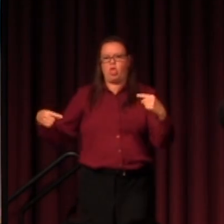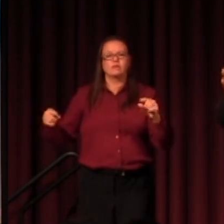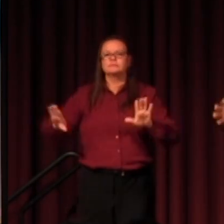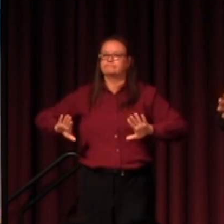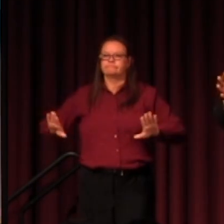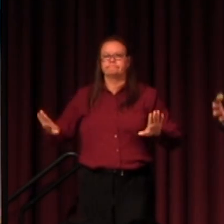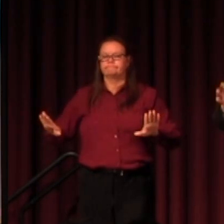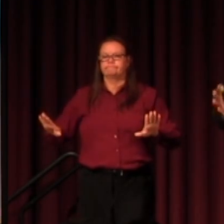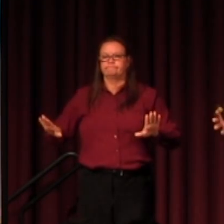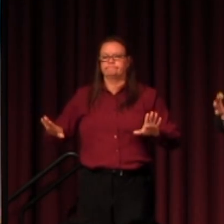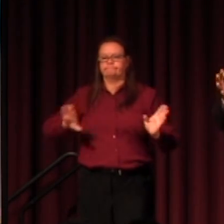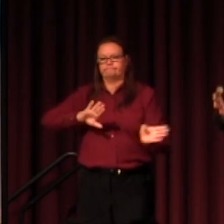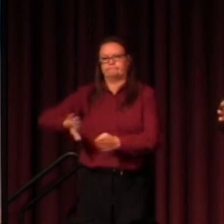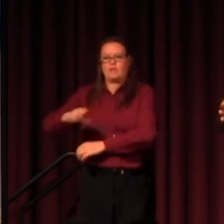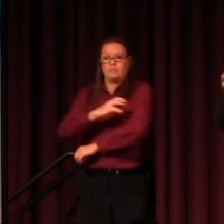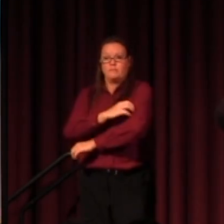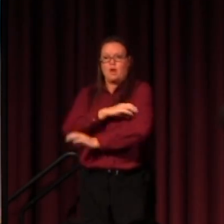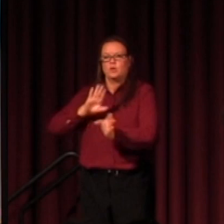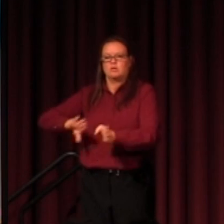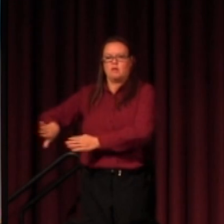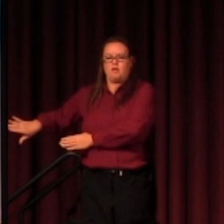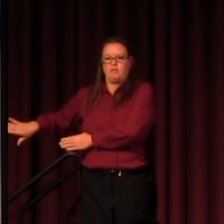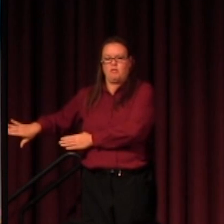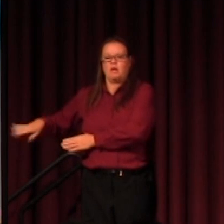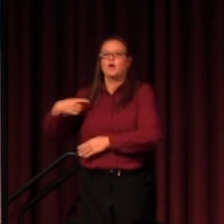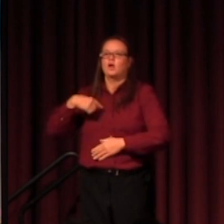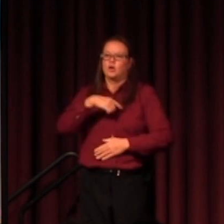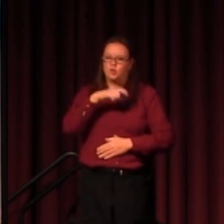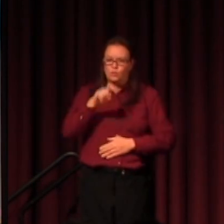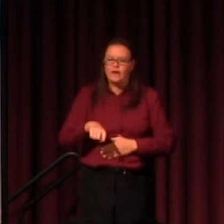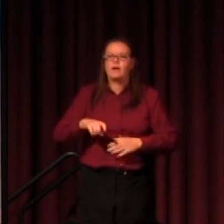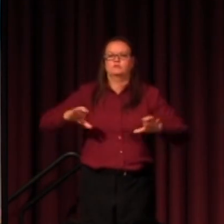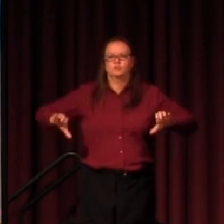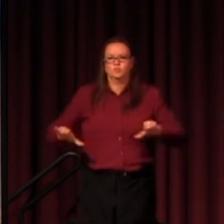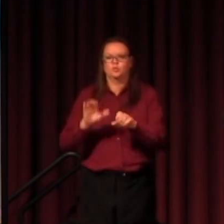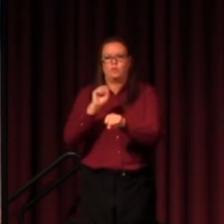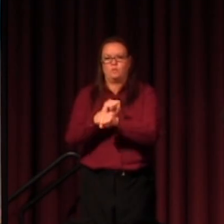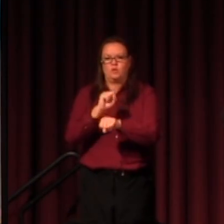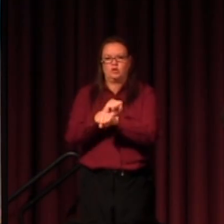to let us to get in the way of our ability to do the work.